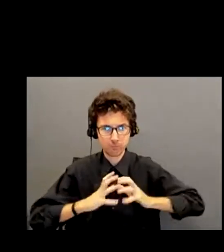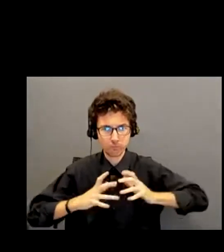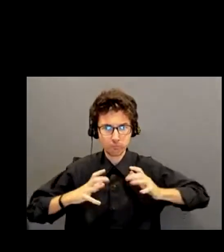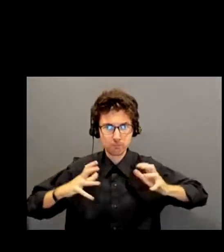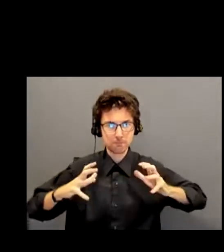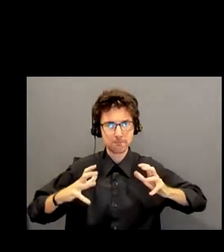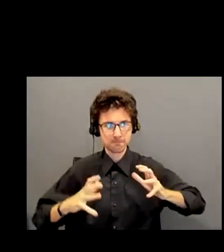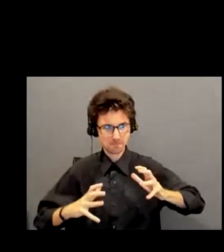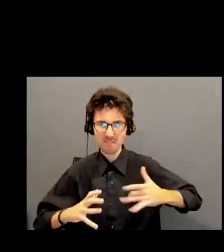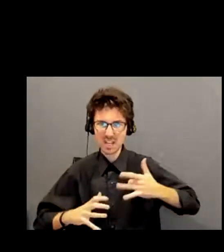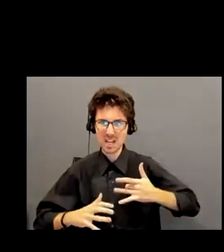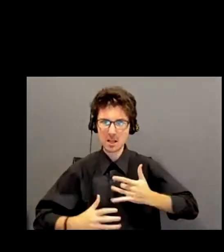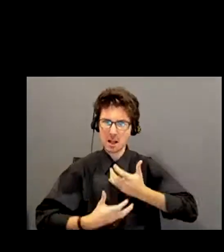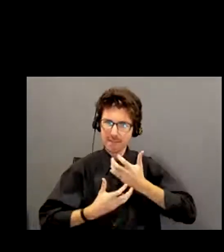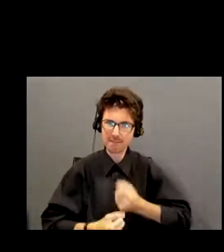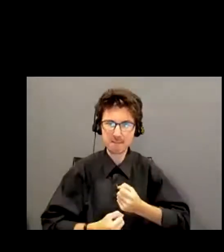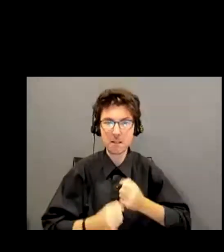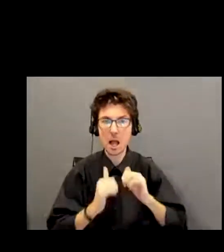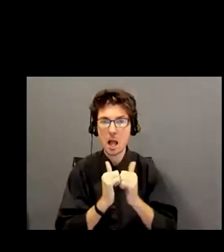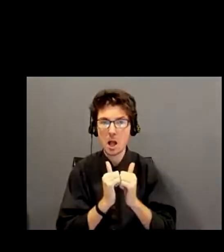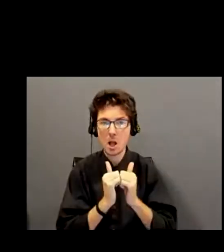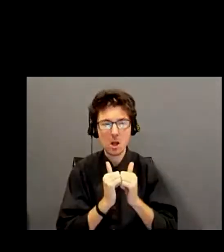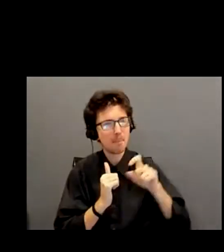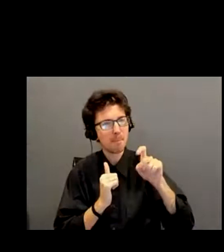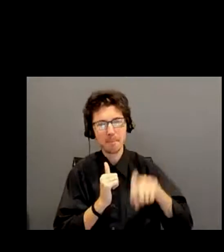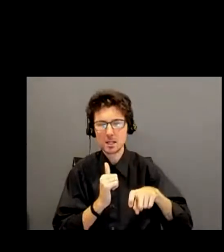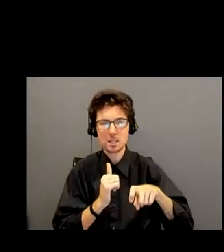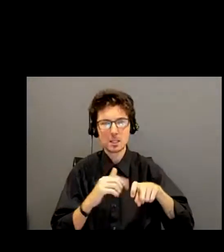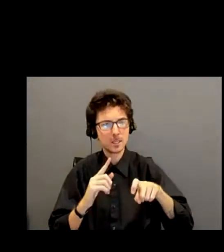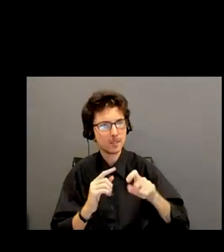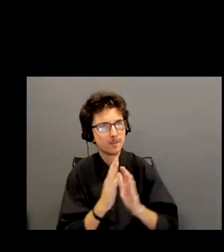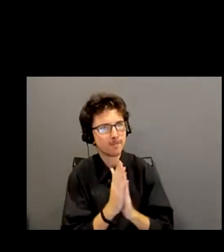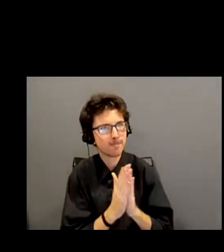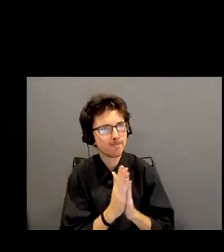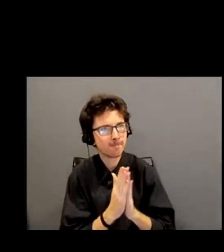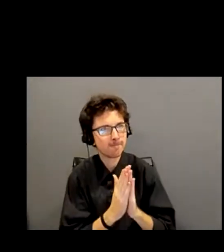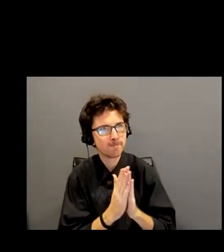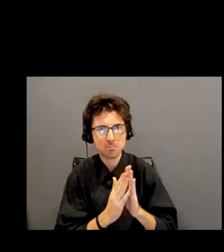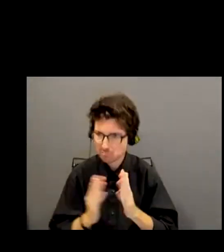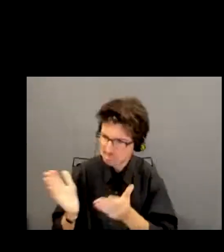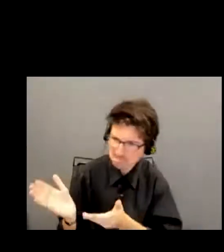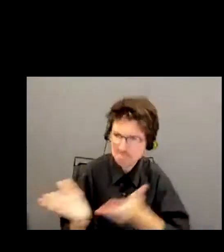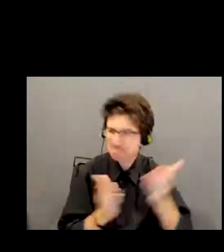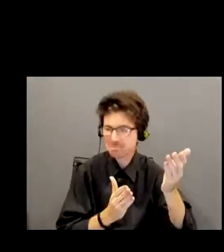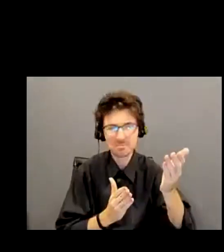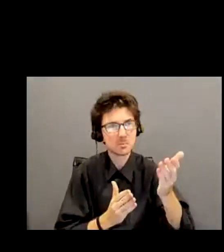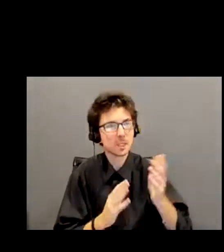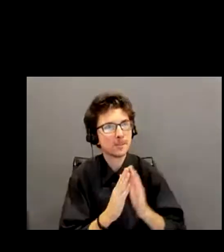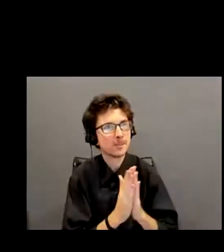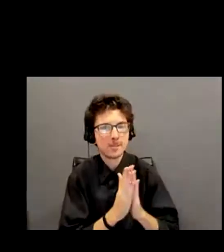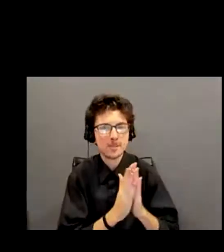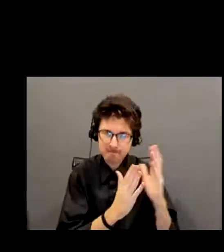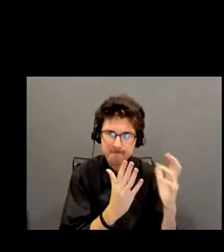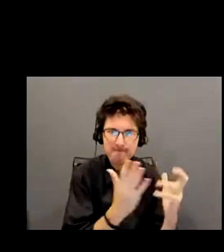states will need to ensure resources for training educators, policymakers, and leaders